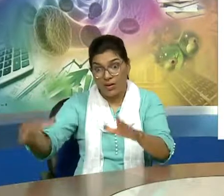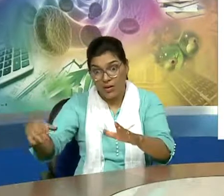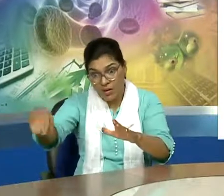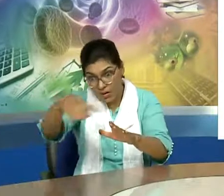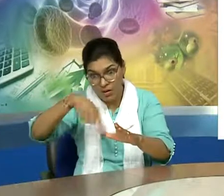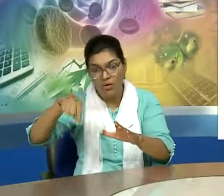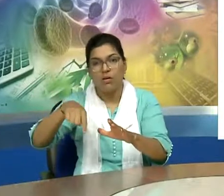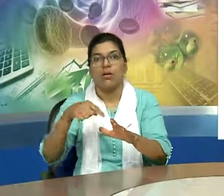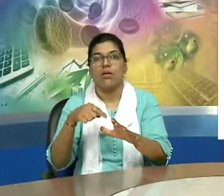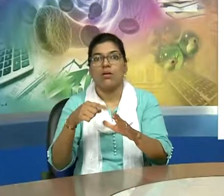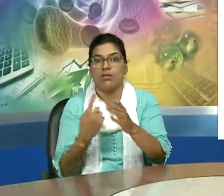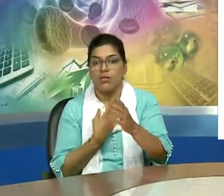based on multi-cropping,